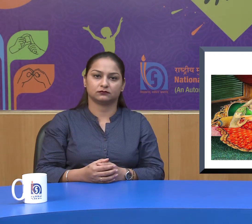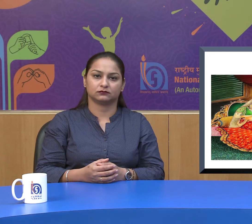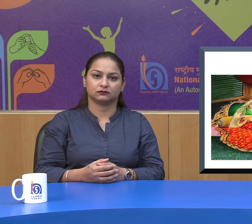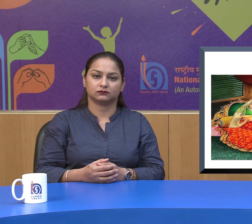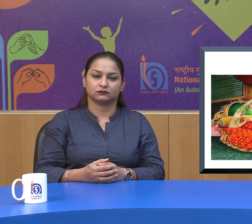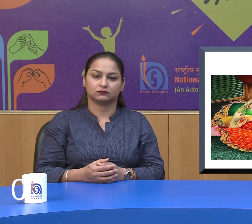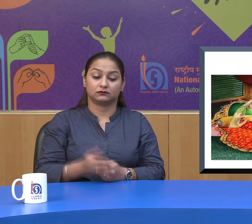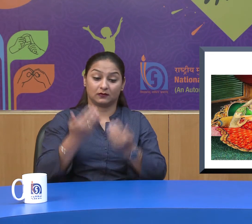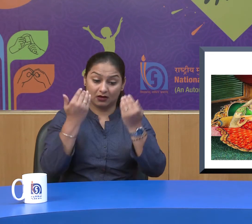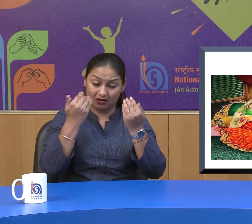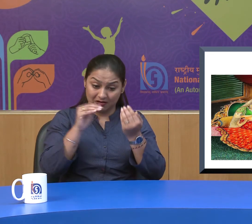As child marriages were